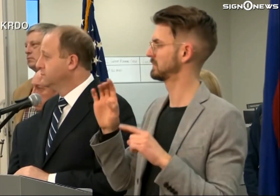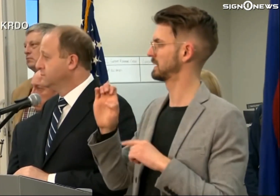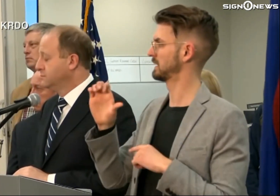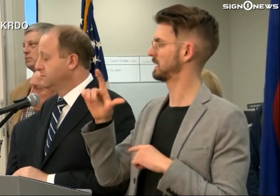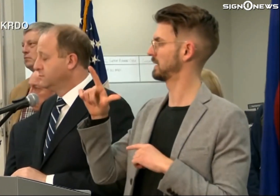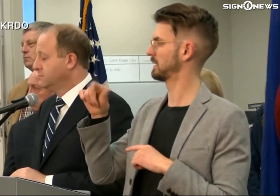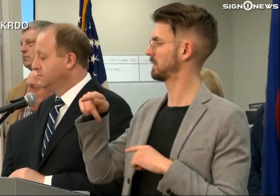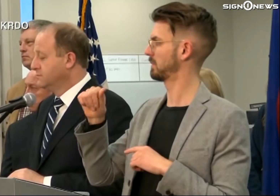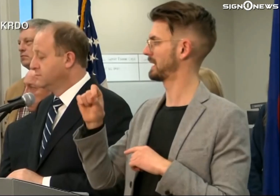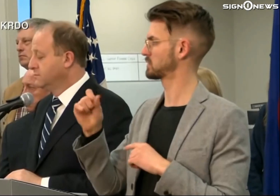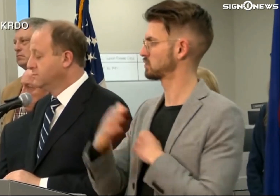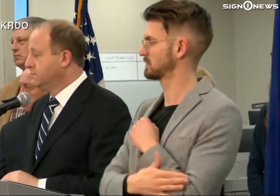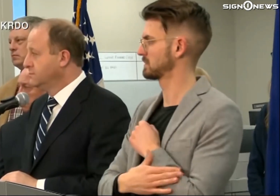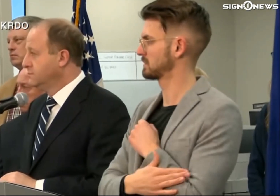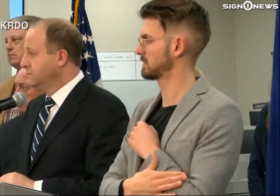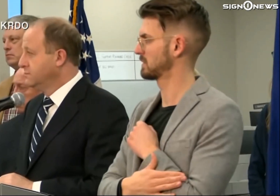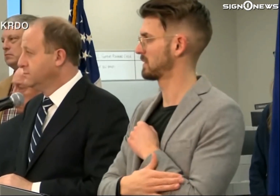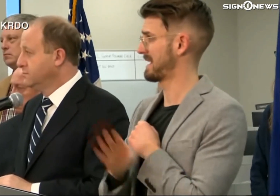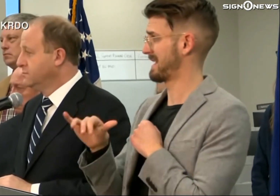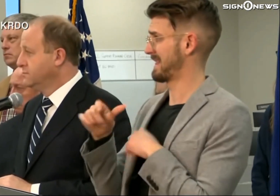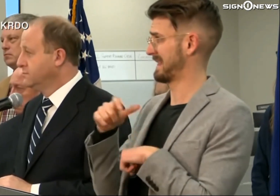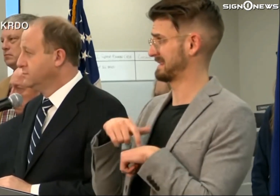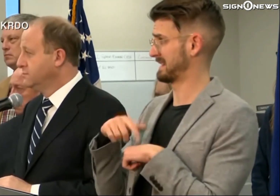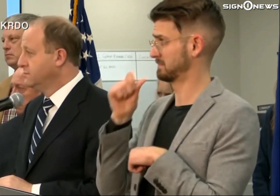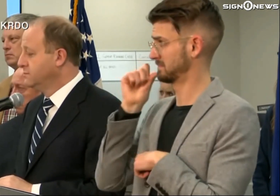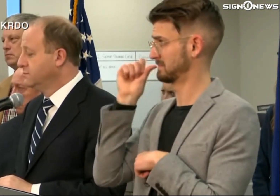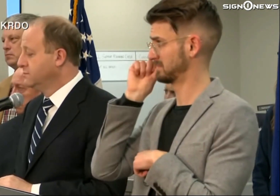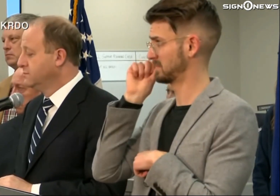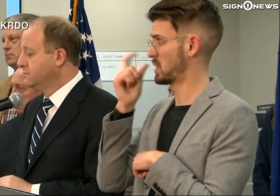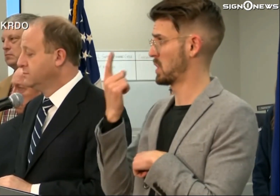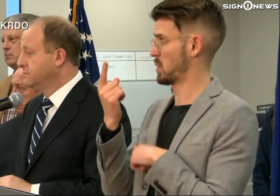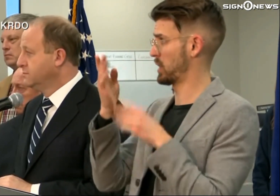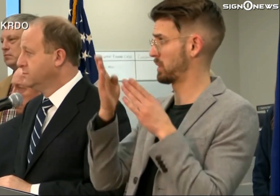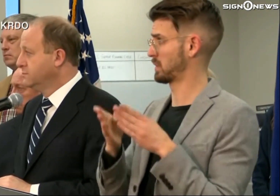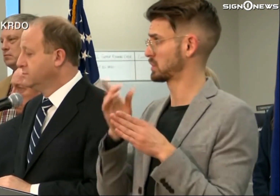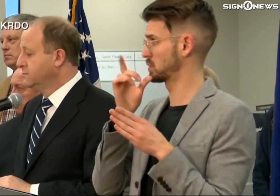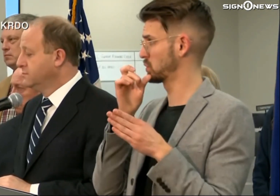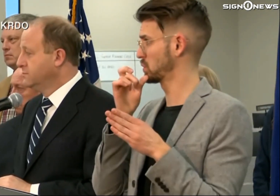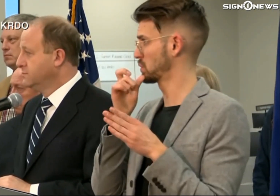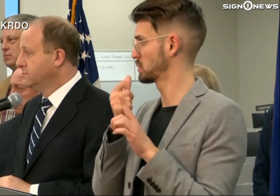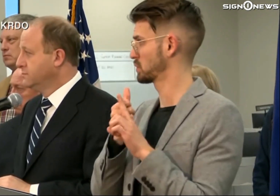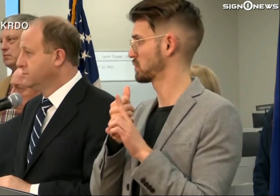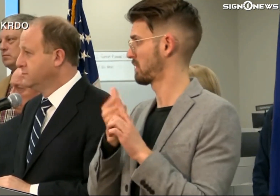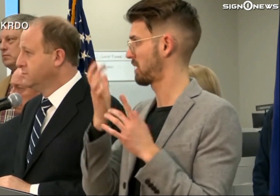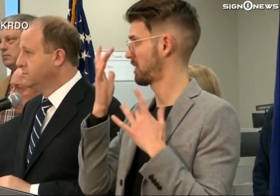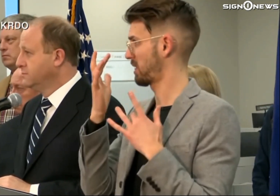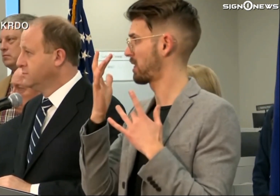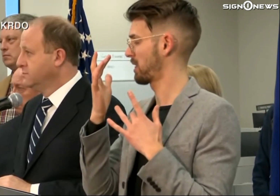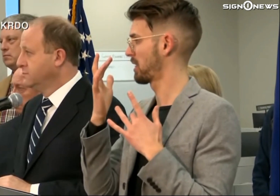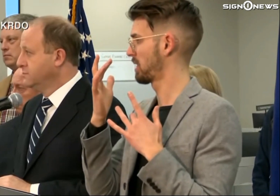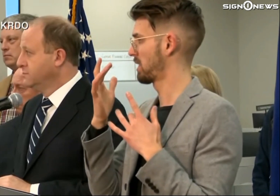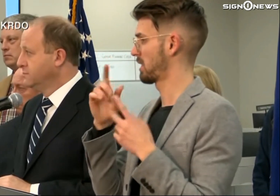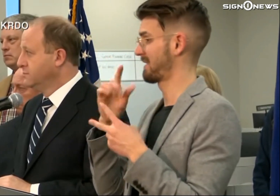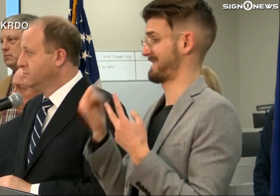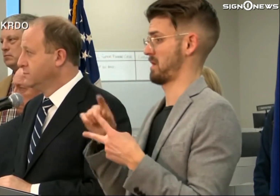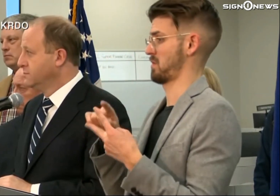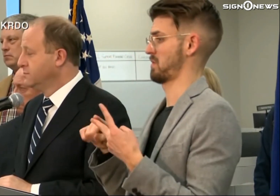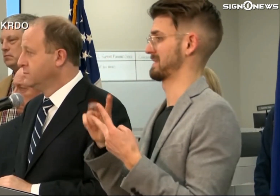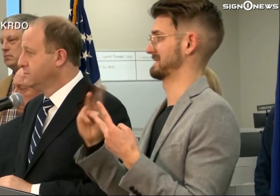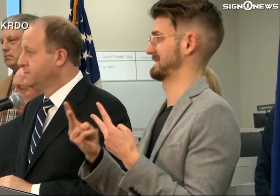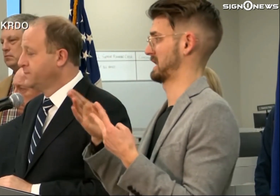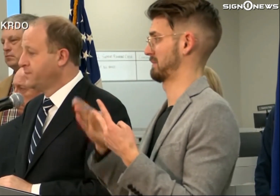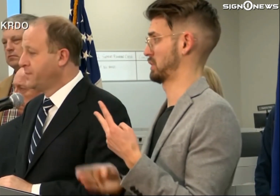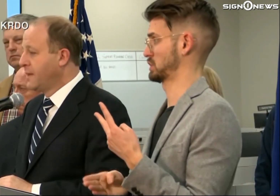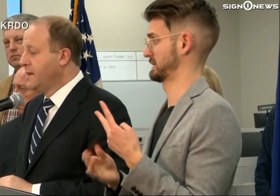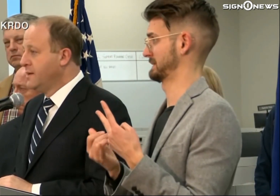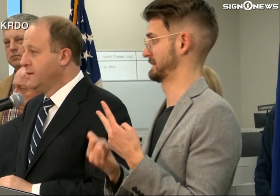presumptive positive case at that point in time. This all seemed to happen very quickly, and with the second case being in El Paso County just